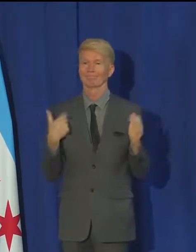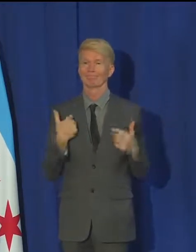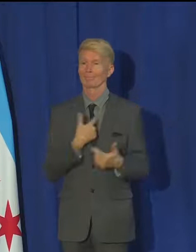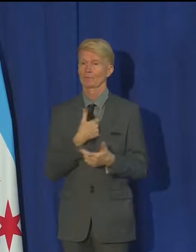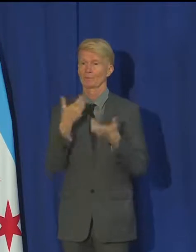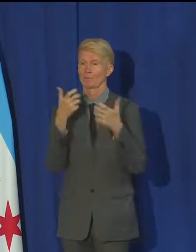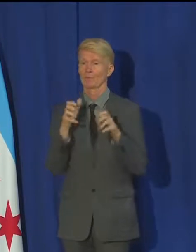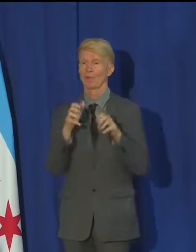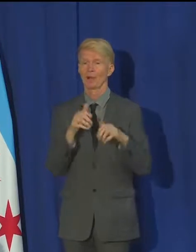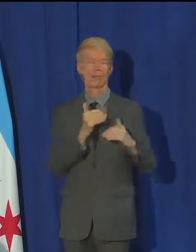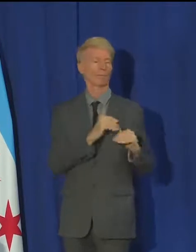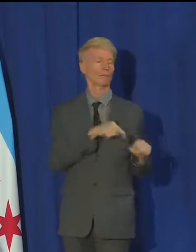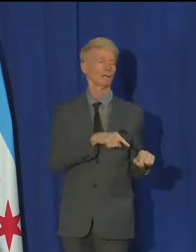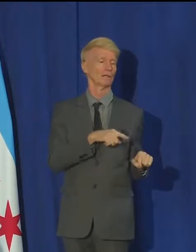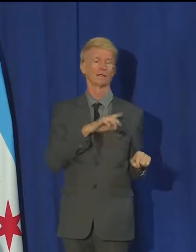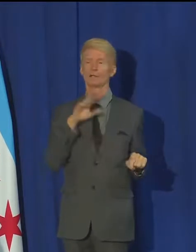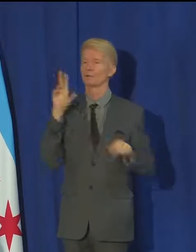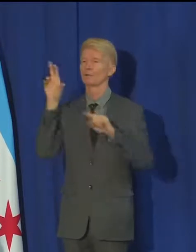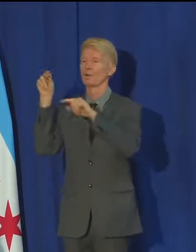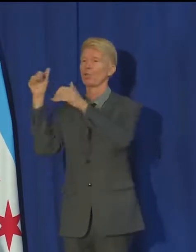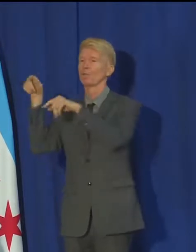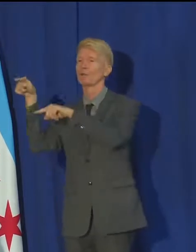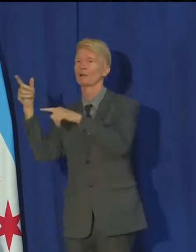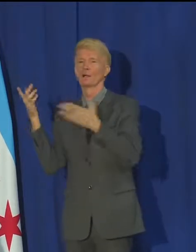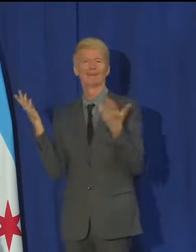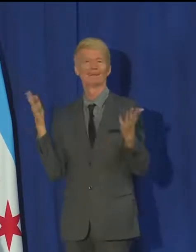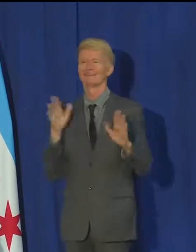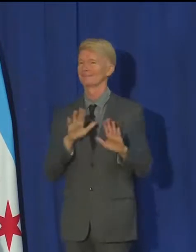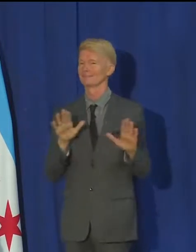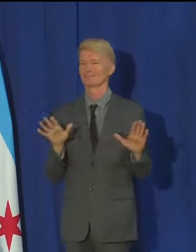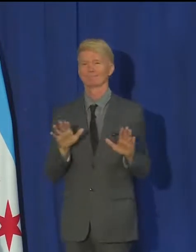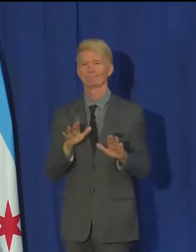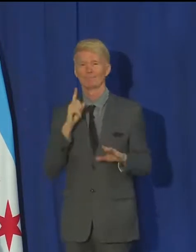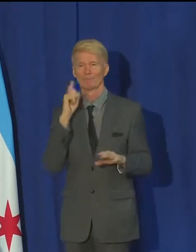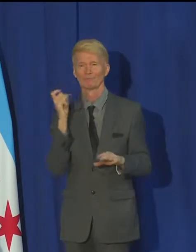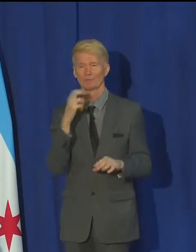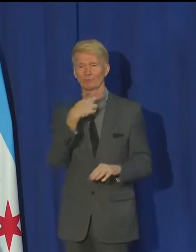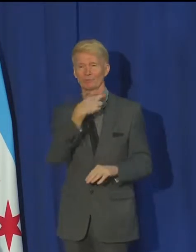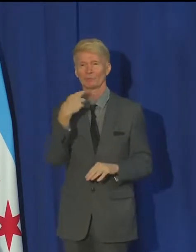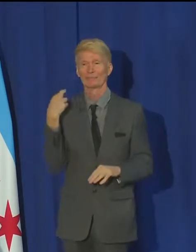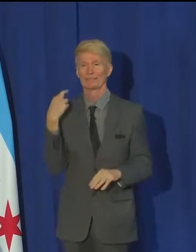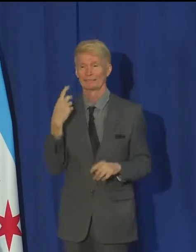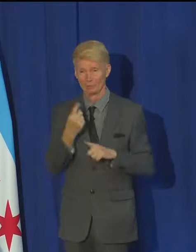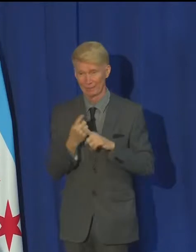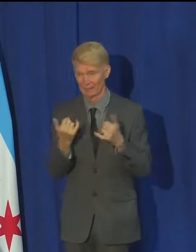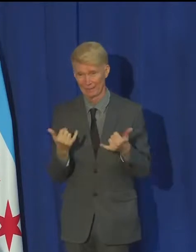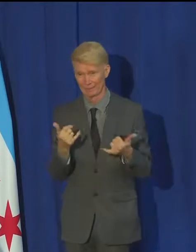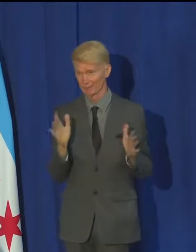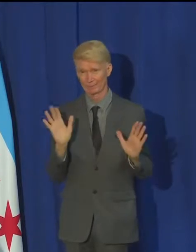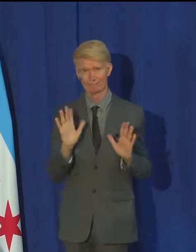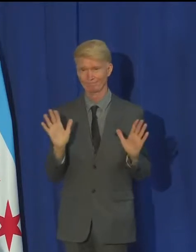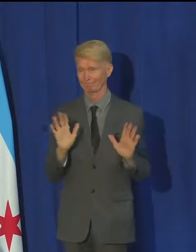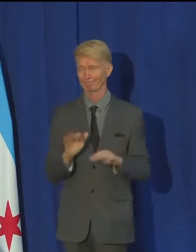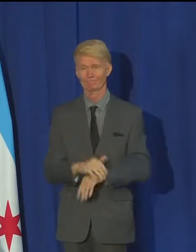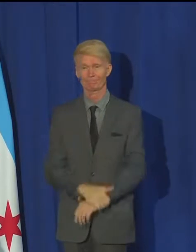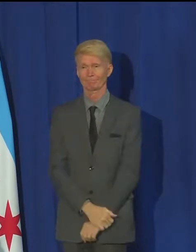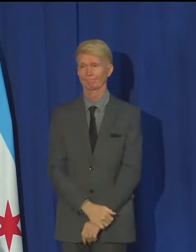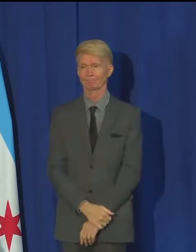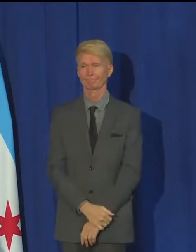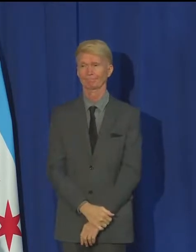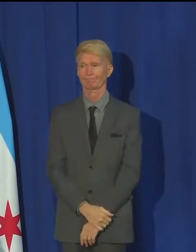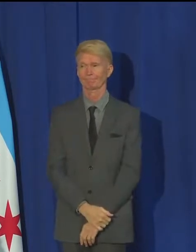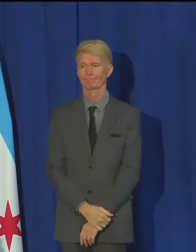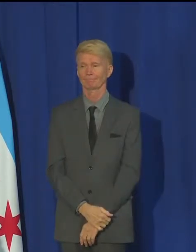set different restrictions for different places based on risk factor, at least not at this time.